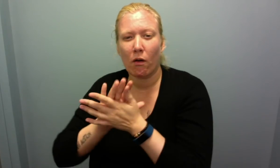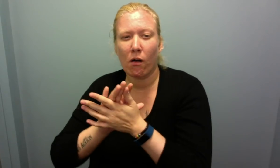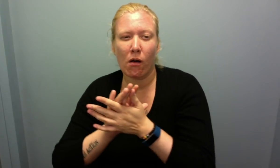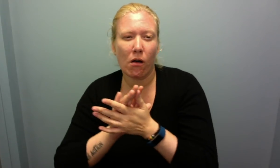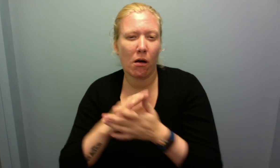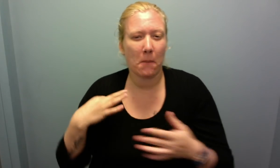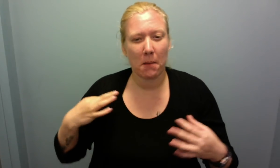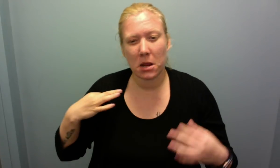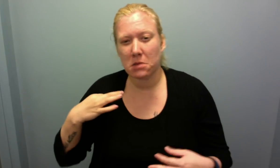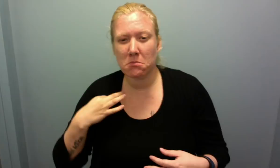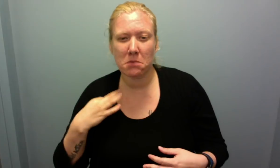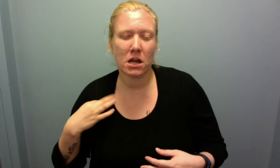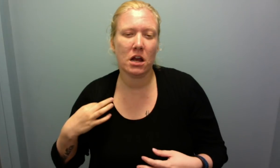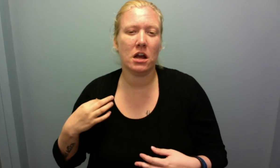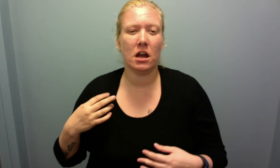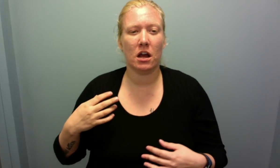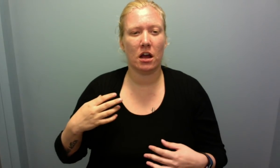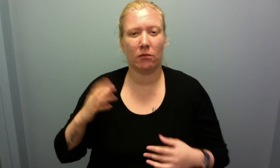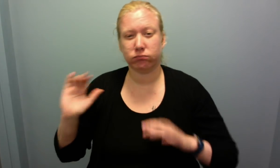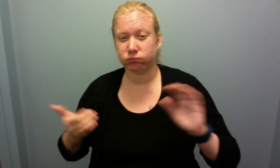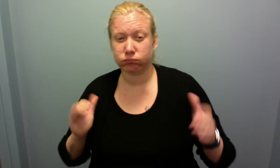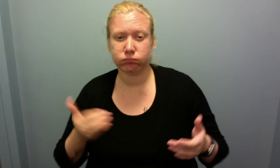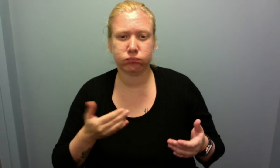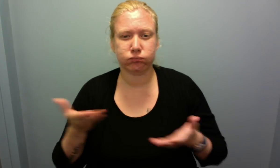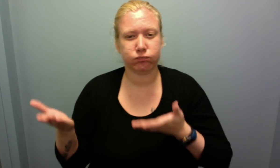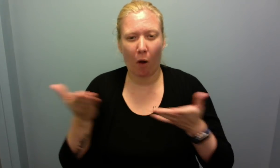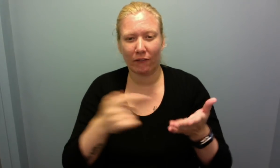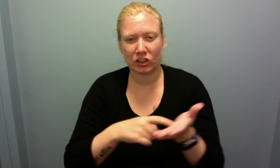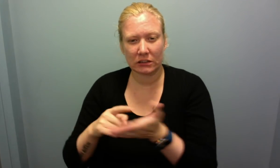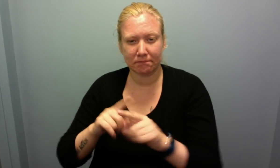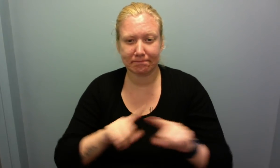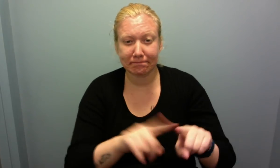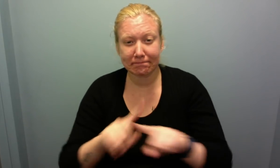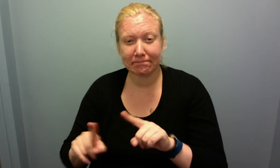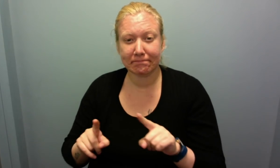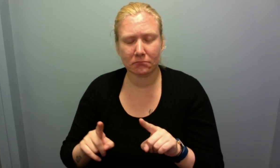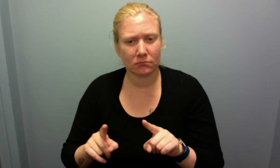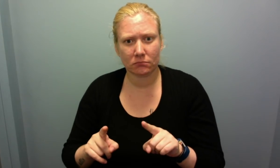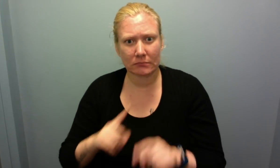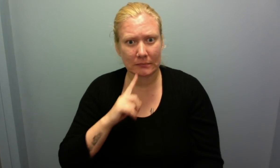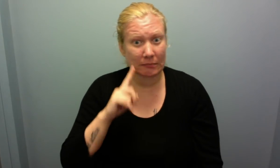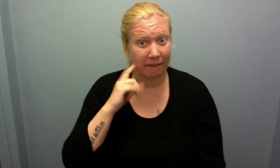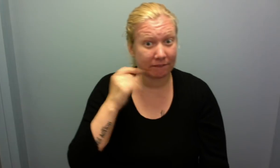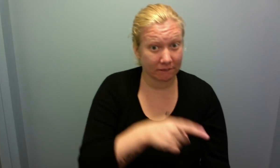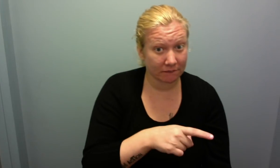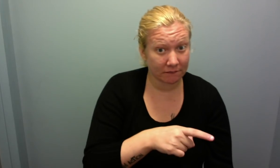of environments. I can apply to different schools and I'm going to get a lot of different offers, and eventually someone's going to hire me. But